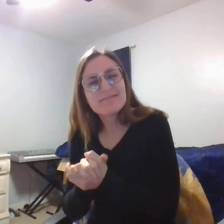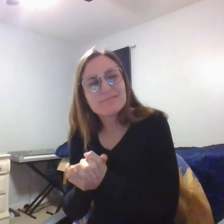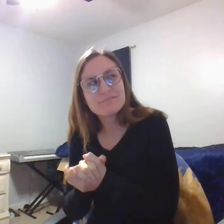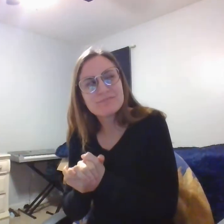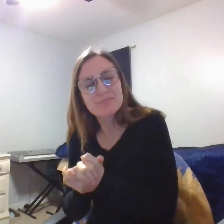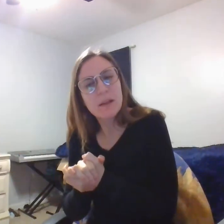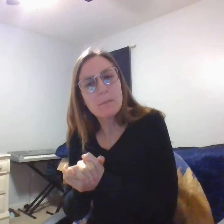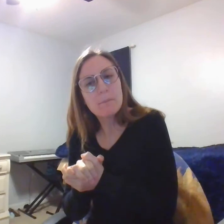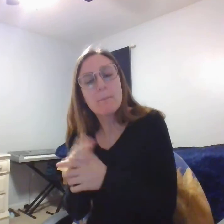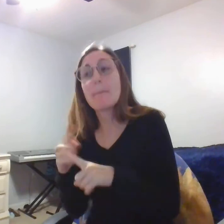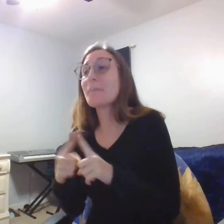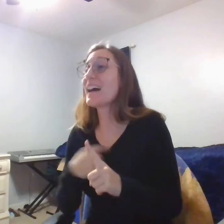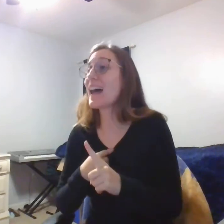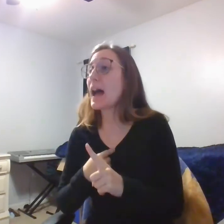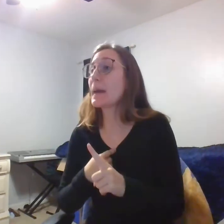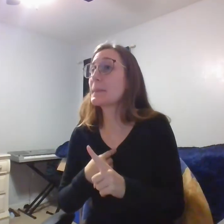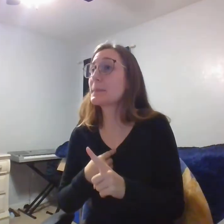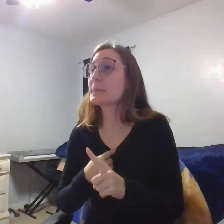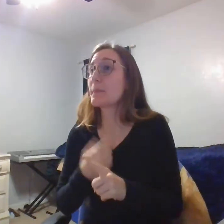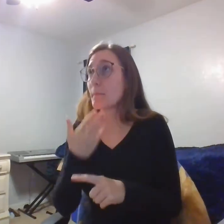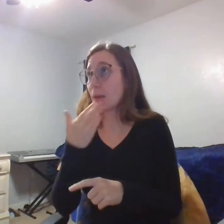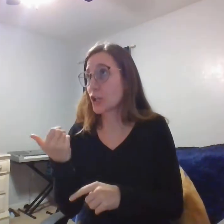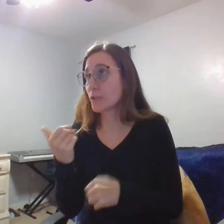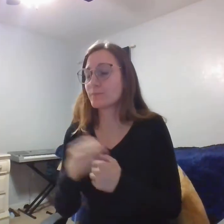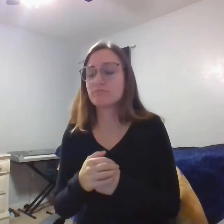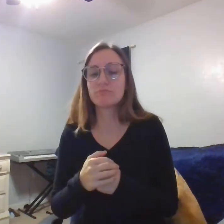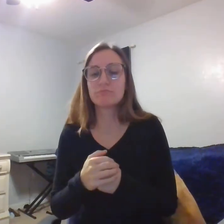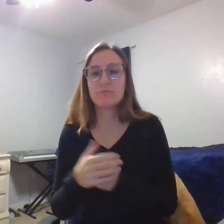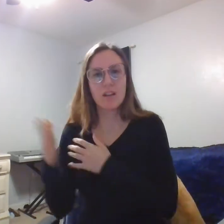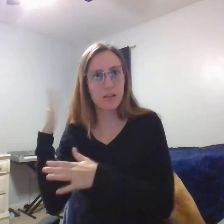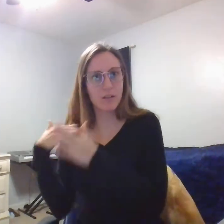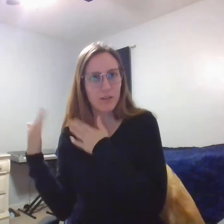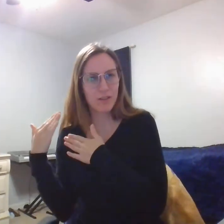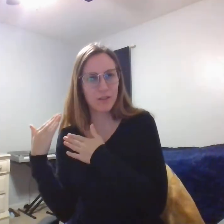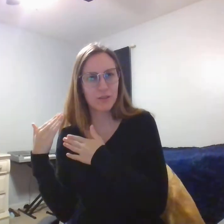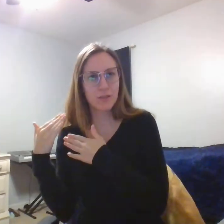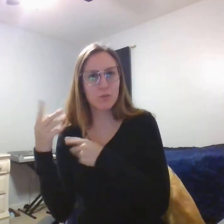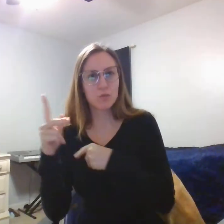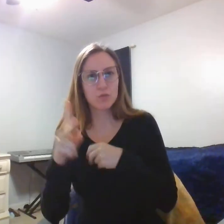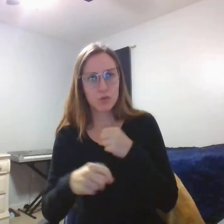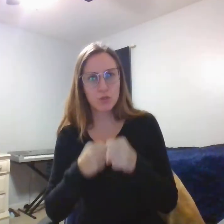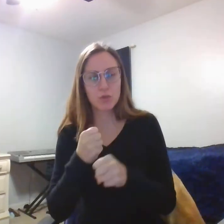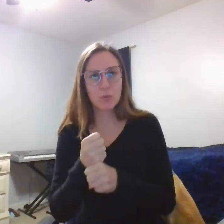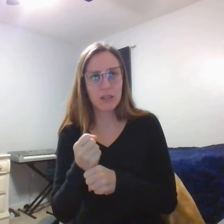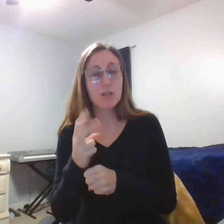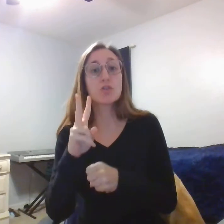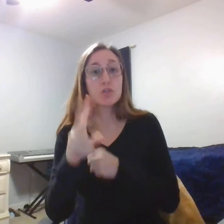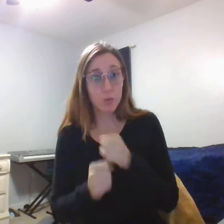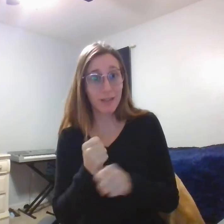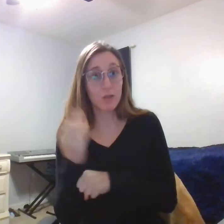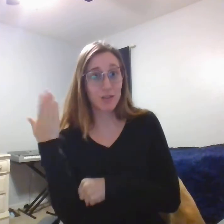Definitely better than like 2 years ago. How are you feeling 2 years ago? Depressed and not in a